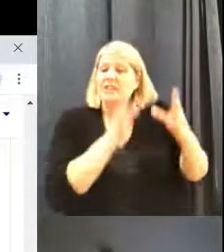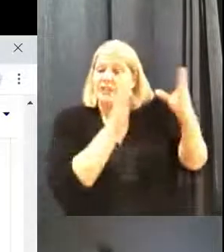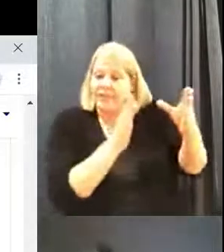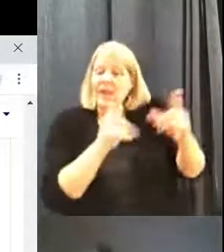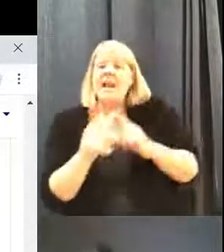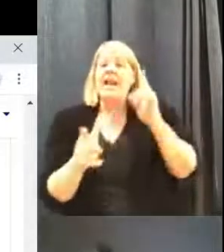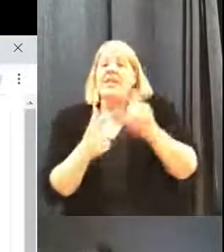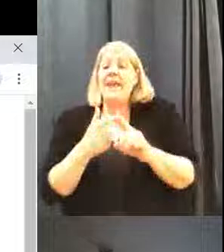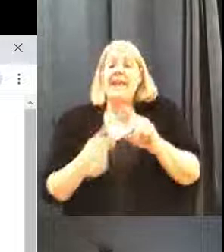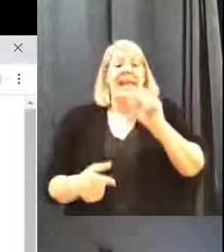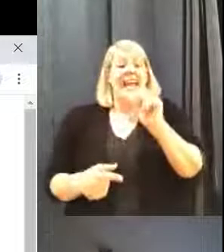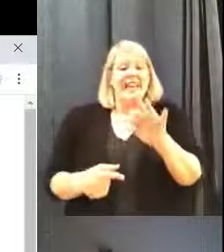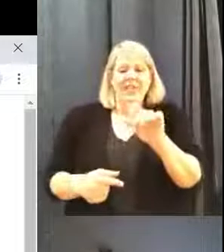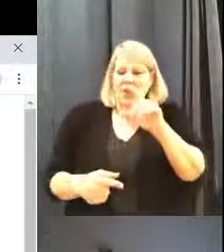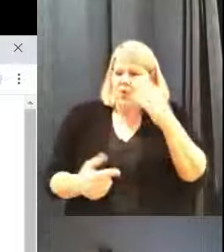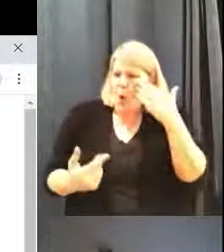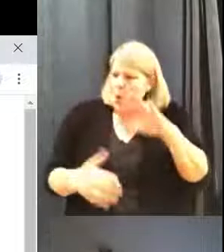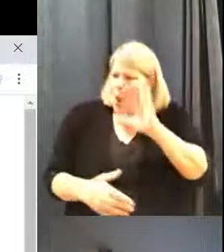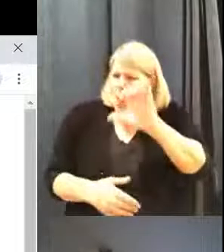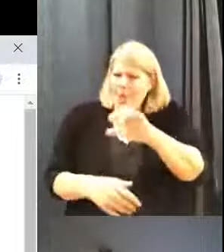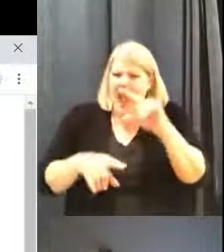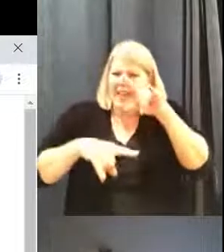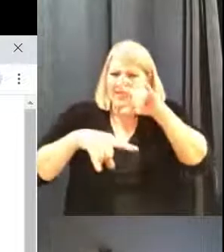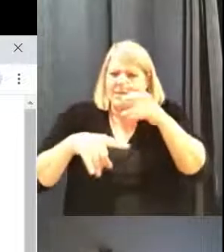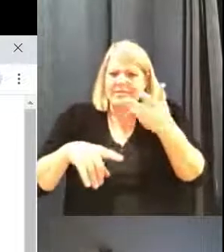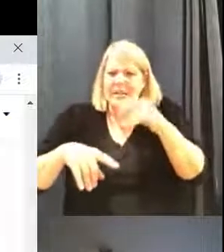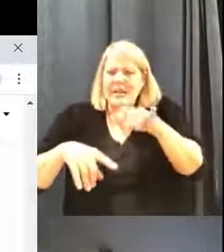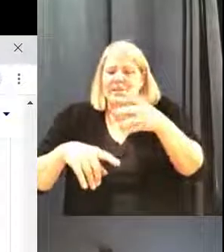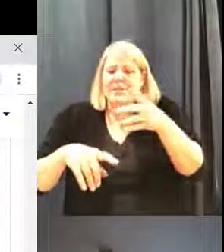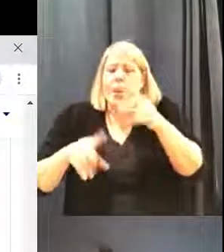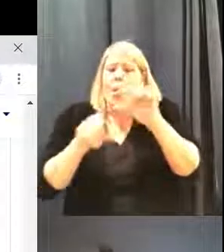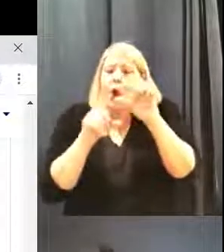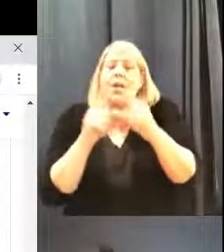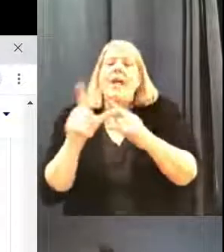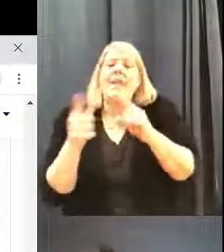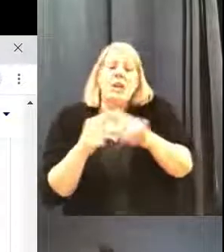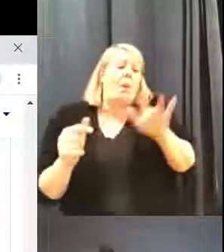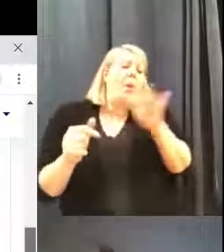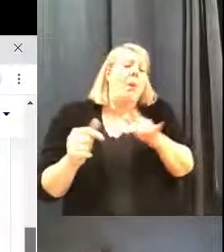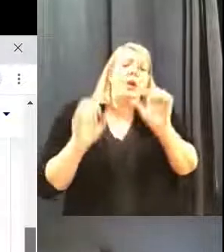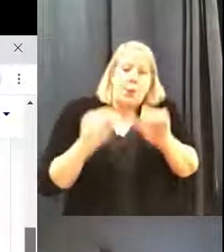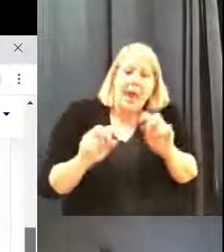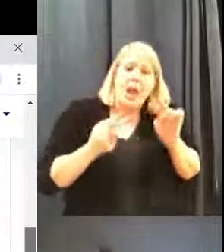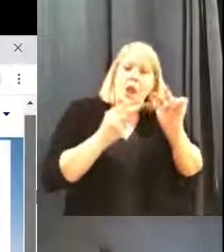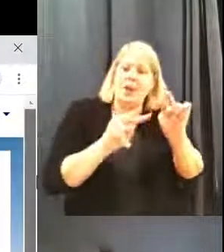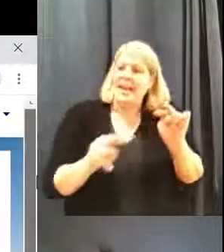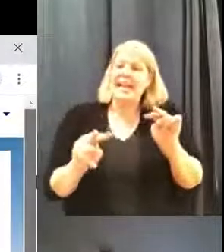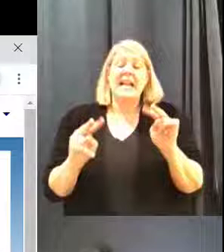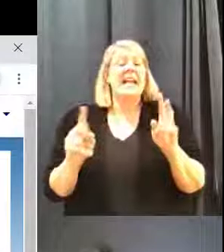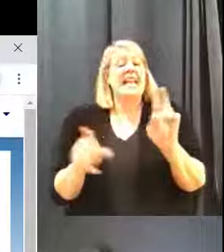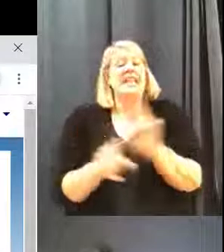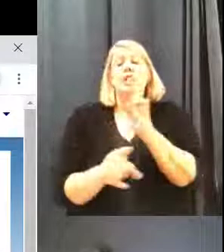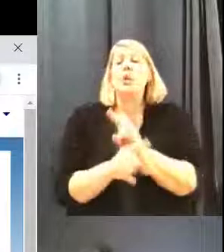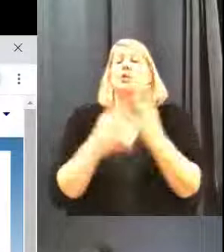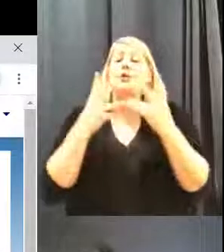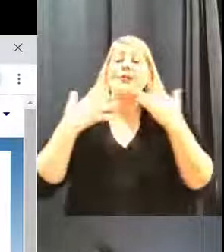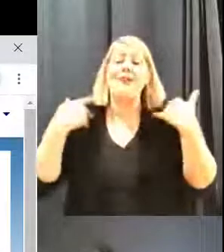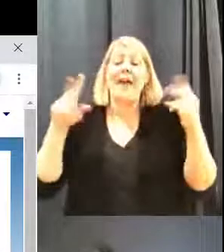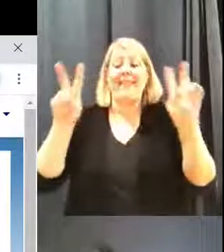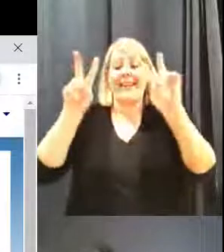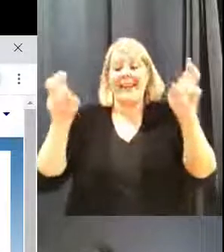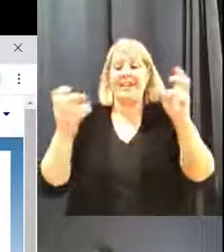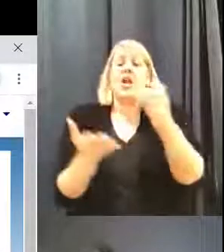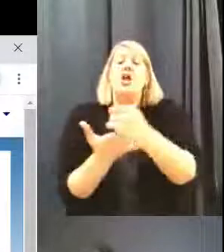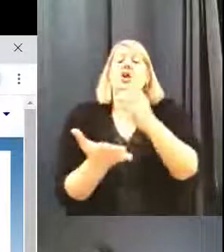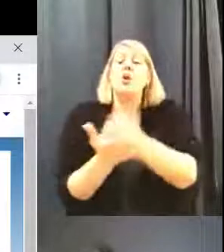look up a term, you just simply go straight back to that glossary. So extremely user-friendly. The courses have been set up